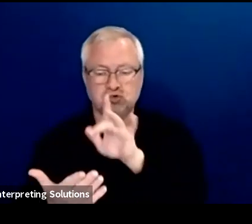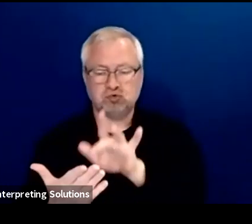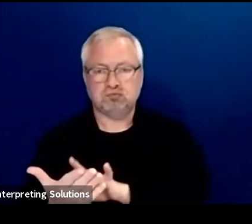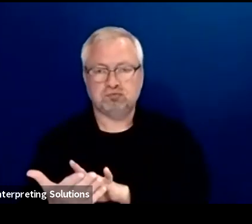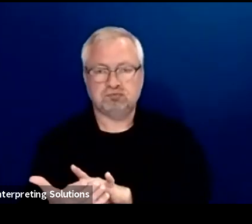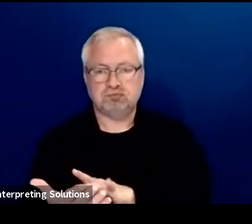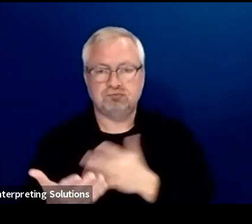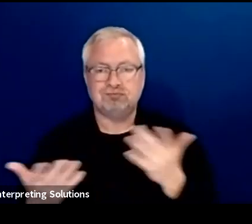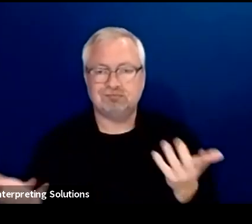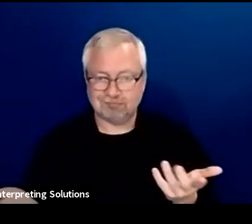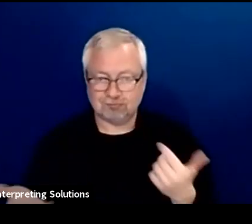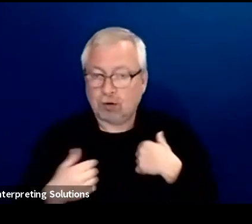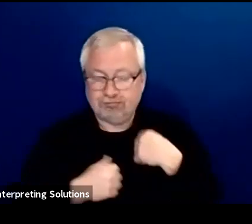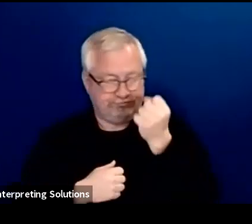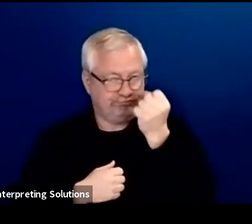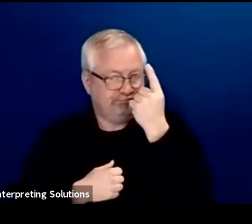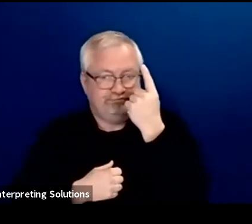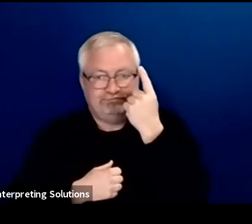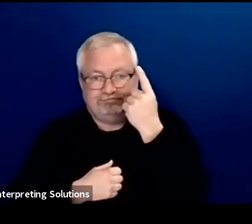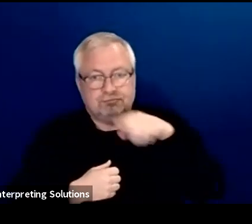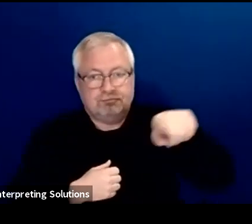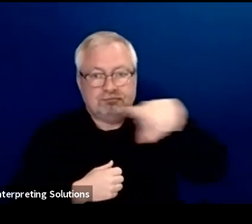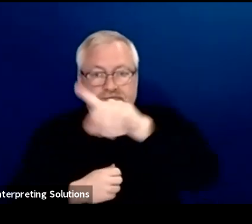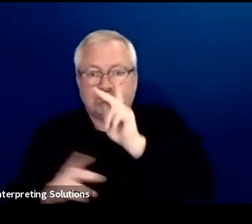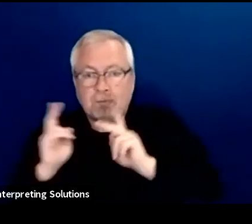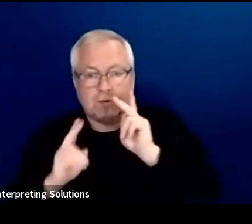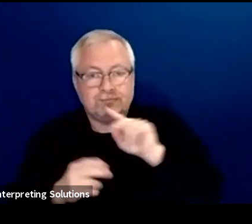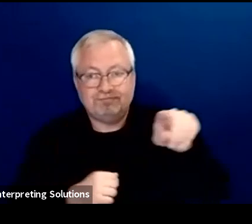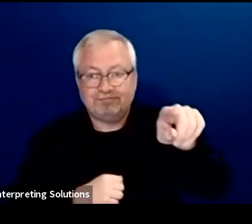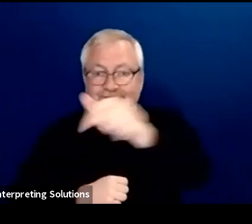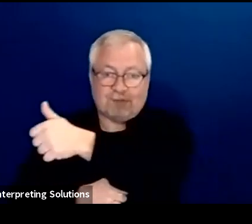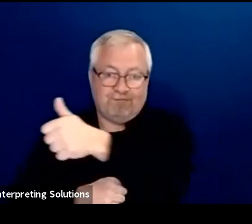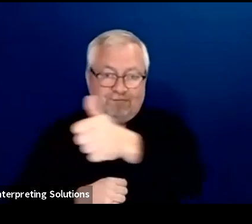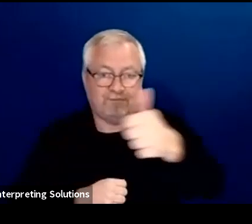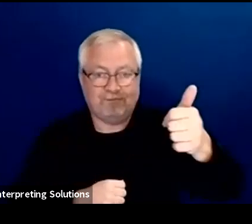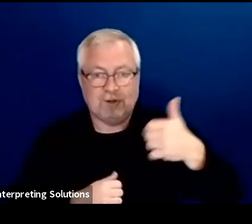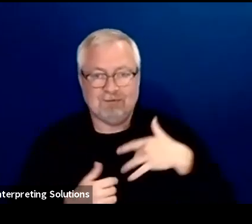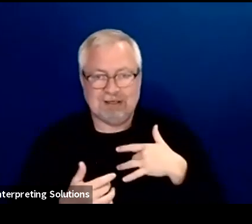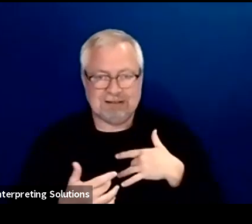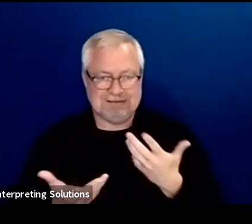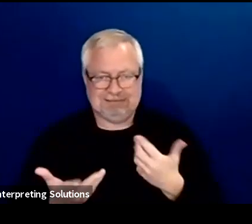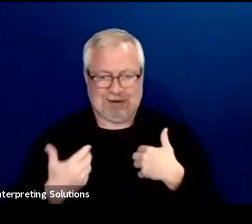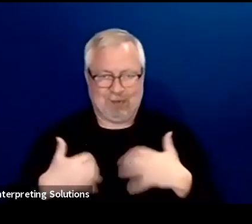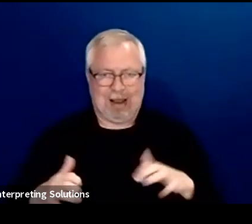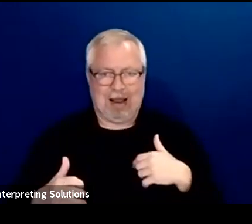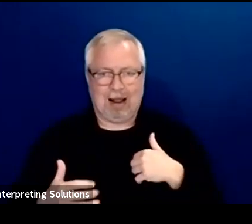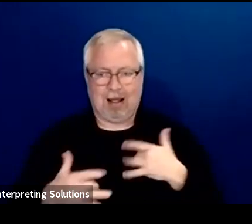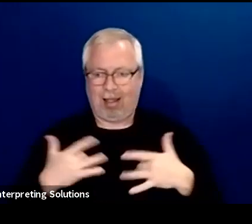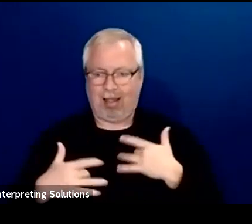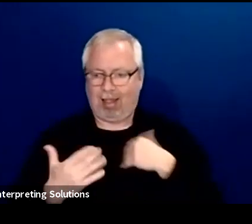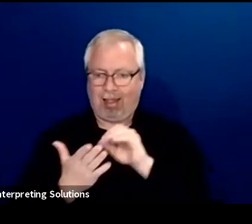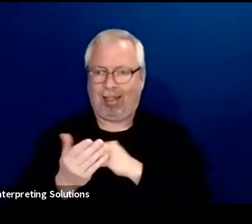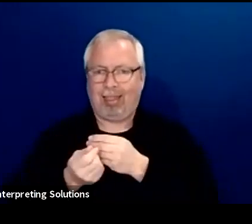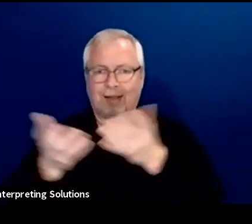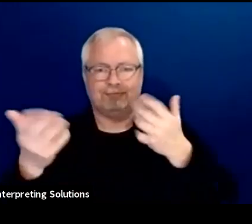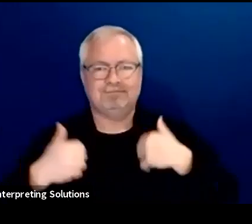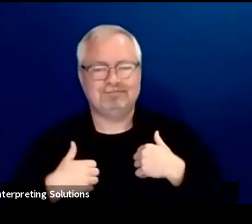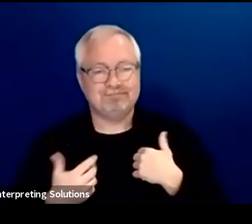not been too excited about sharing those data with us. But it's important that we get as